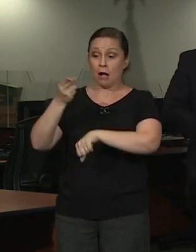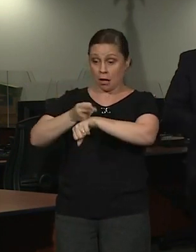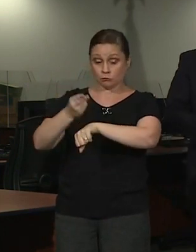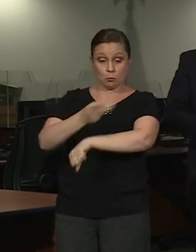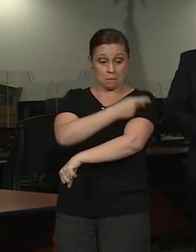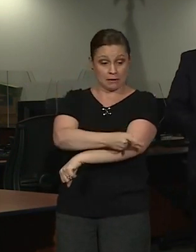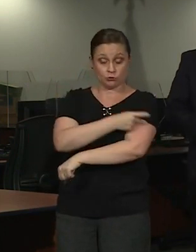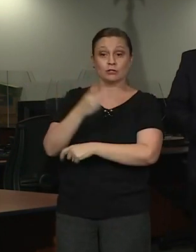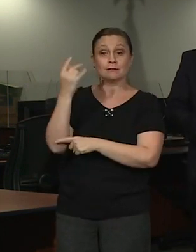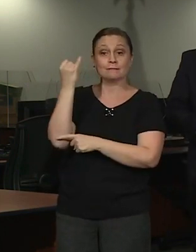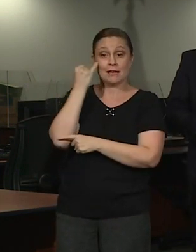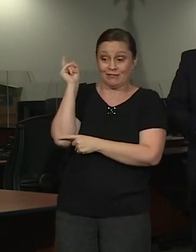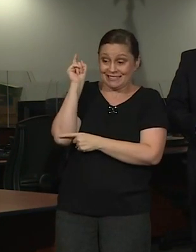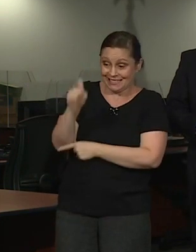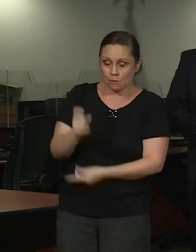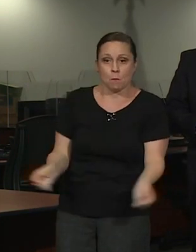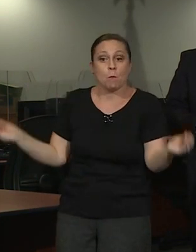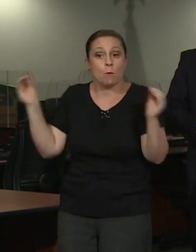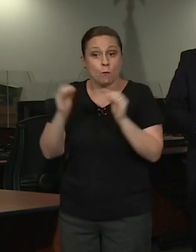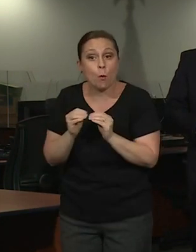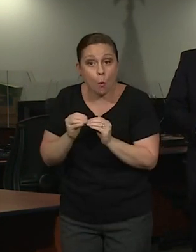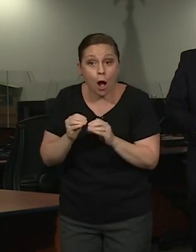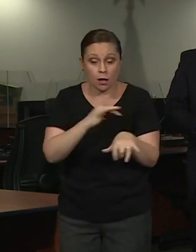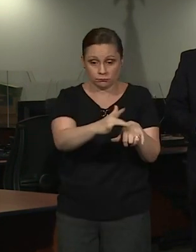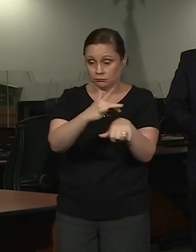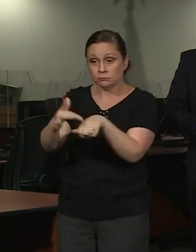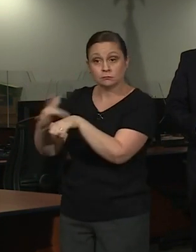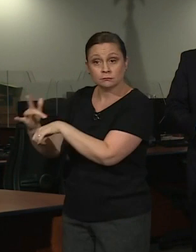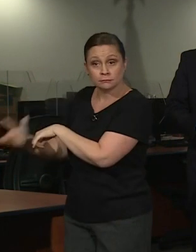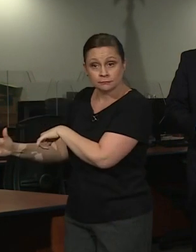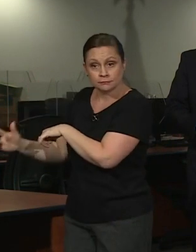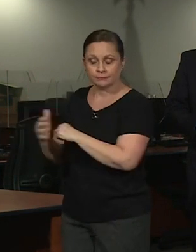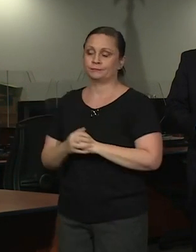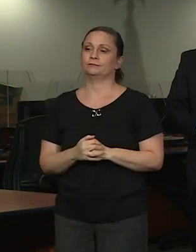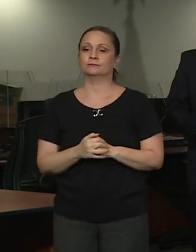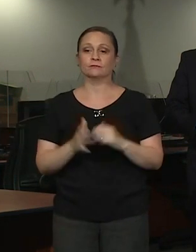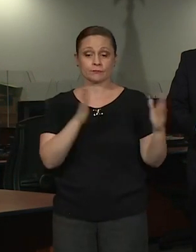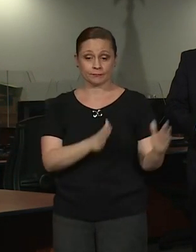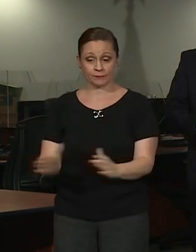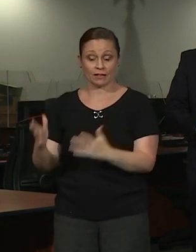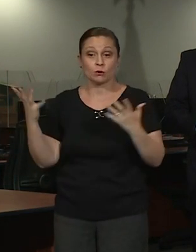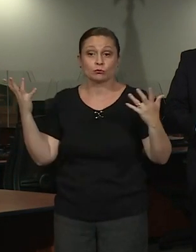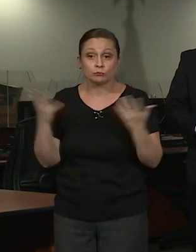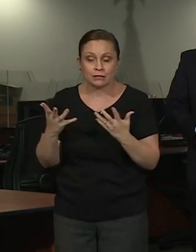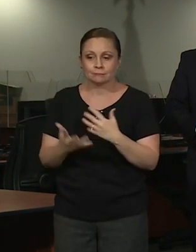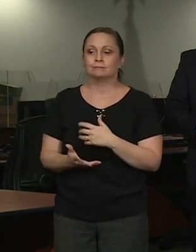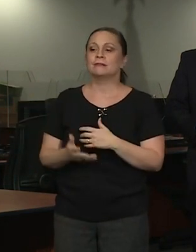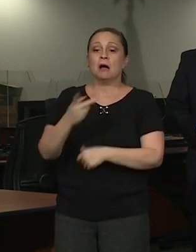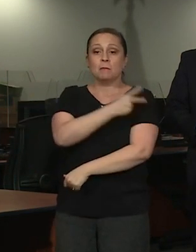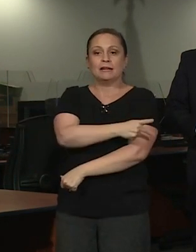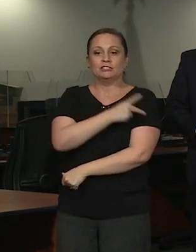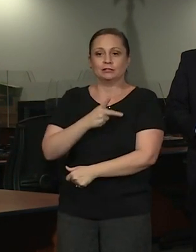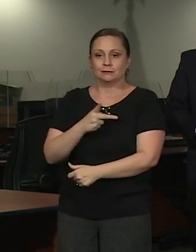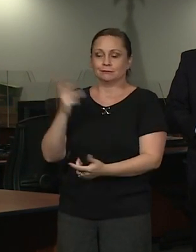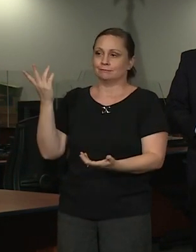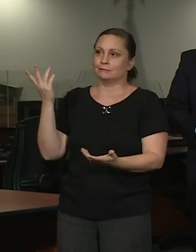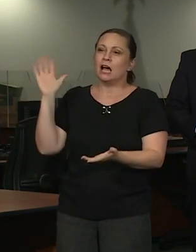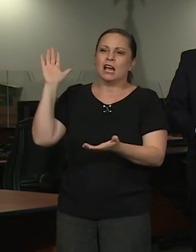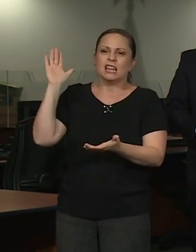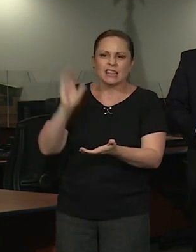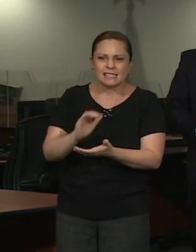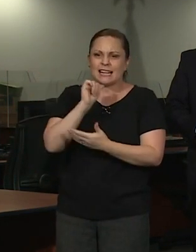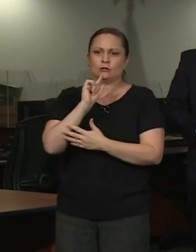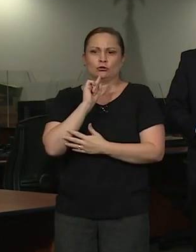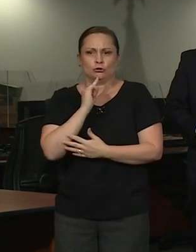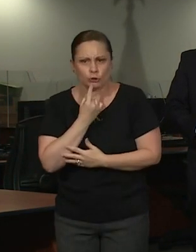if we needed to. The plan all along was intended to take patients that were less acute in terms of their medical needs, move